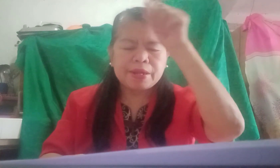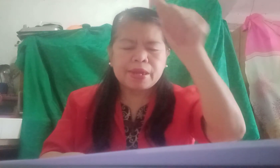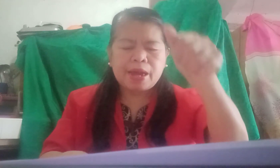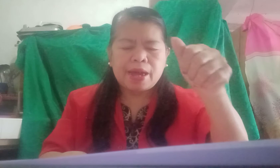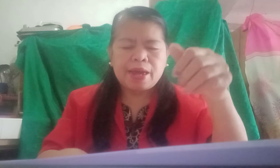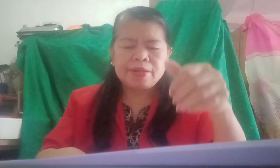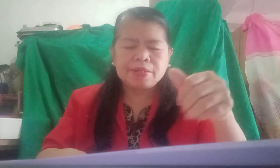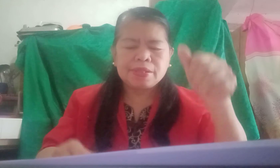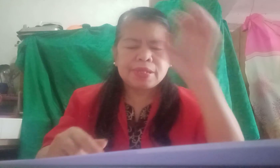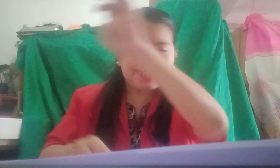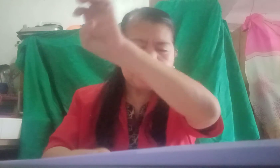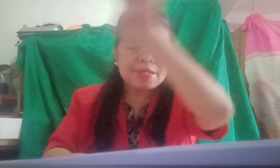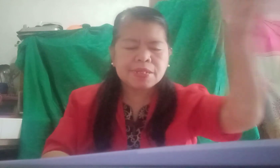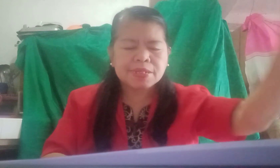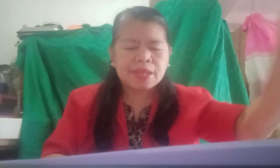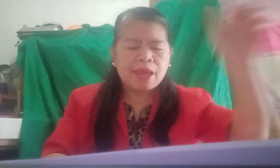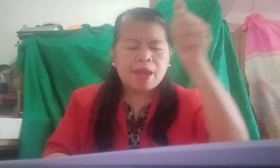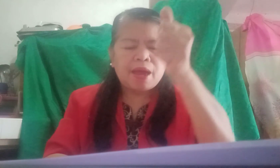America and East